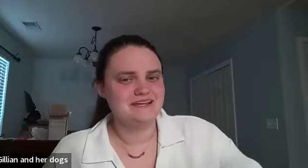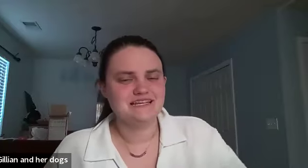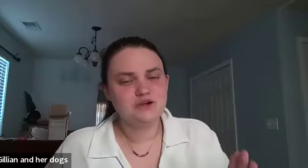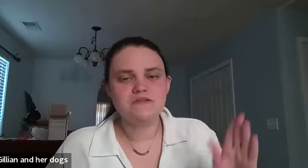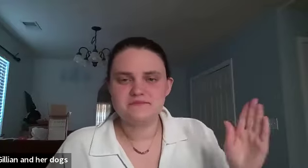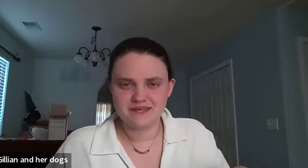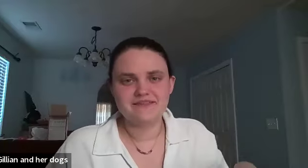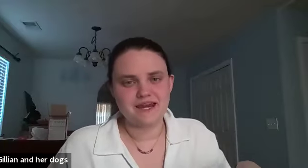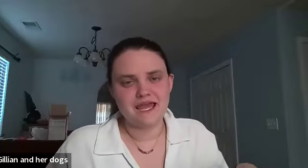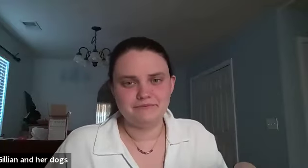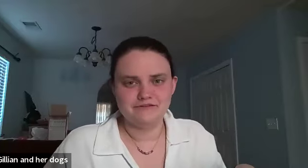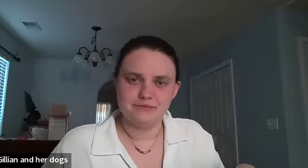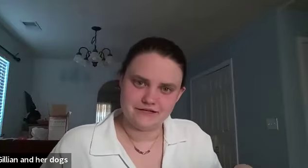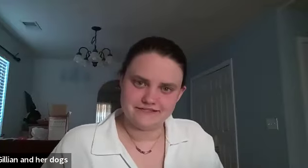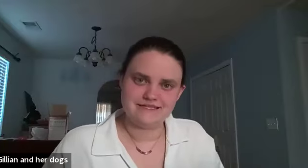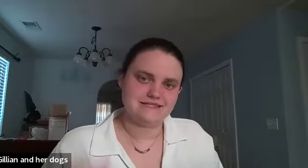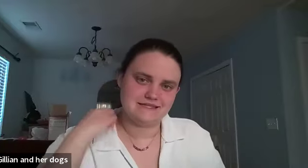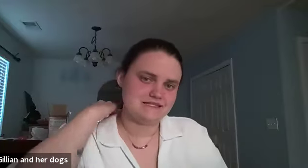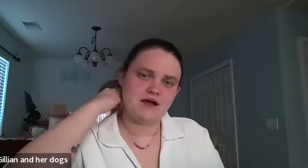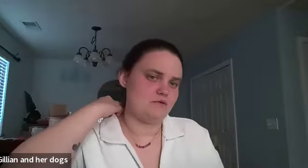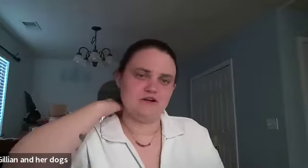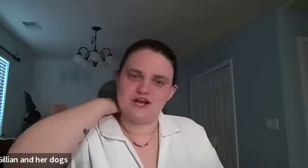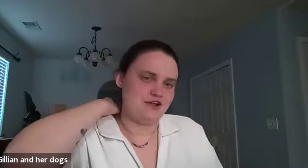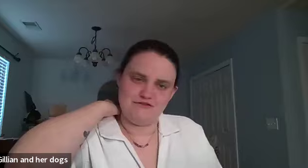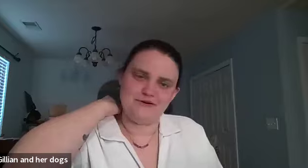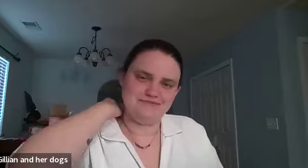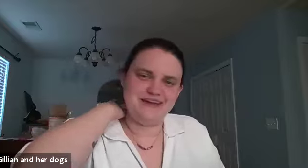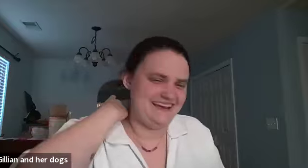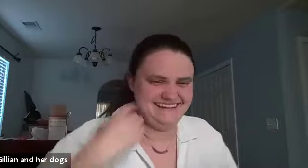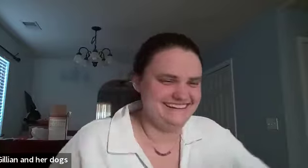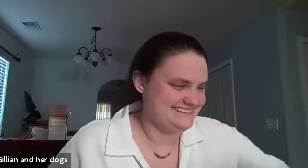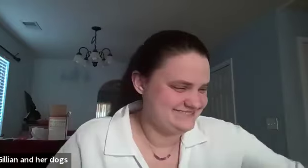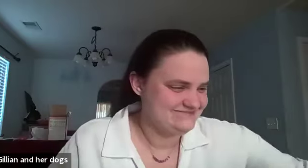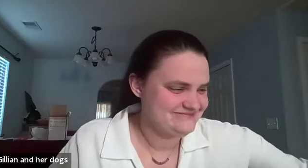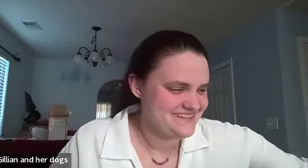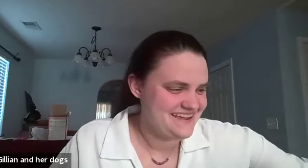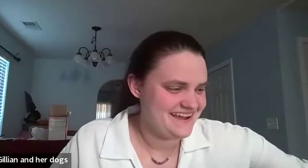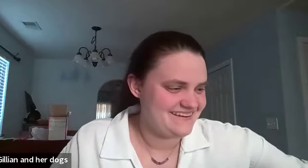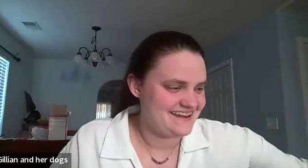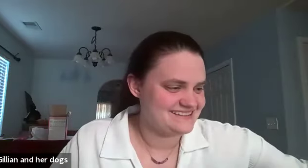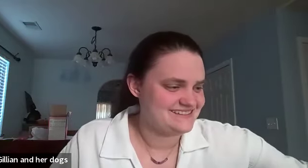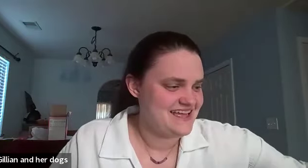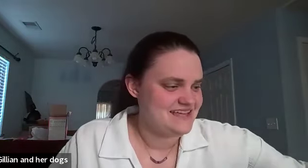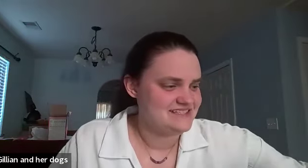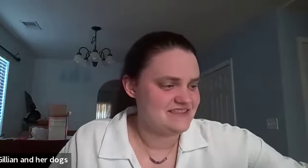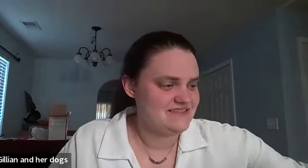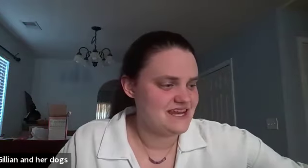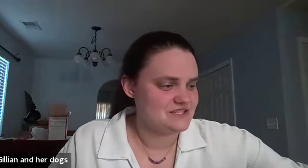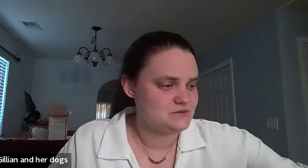Because I don't want them thinking that I had beer for breakfast. That's not what we're trying to go for. Okay. All right. So then the next we're